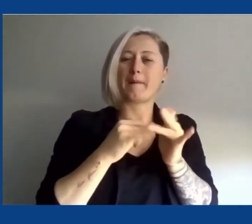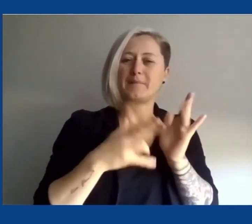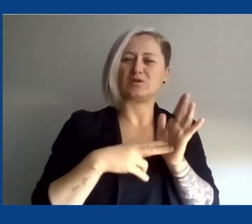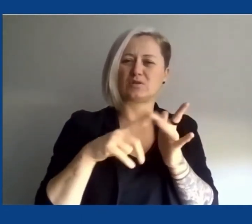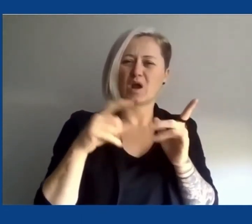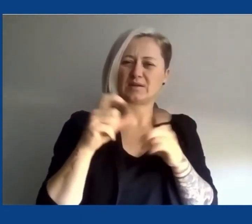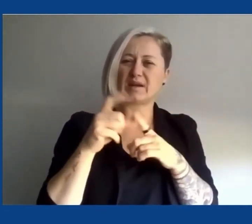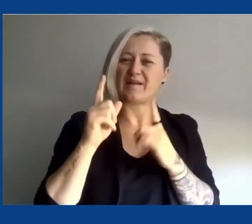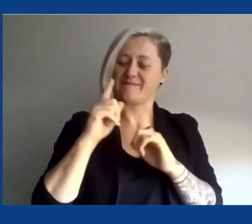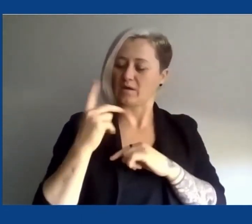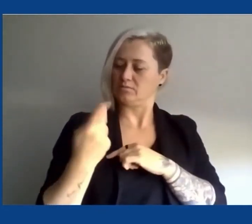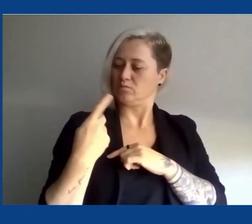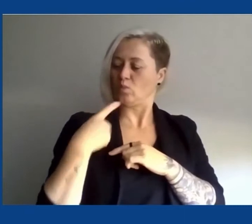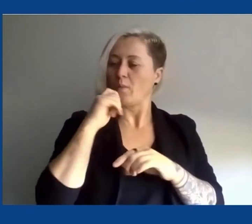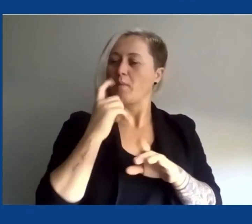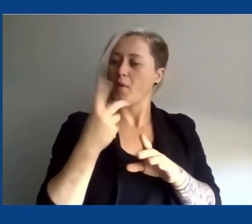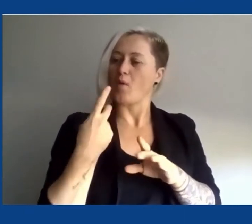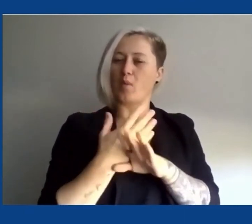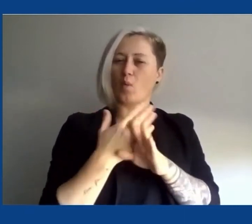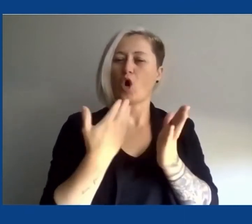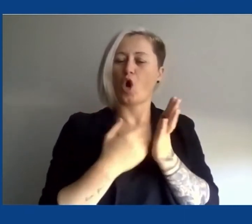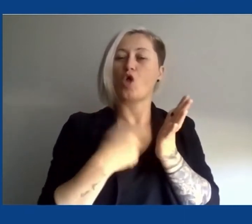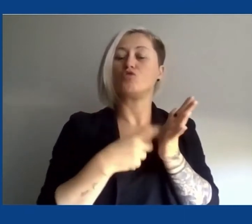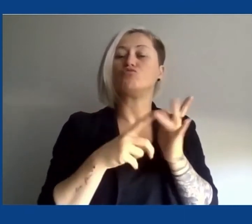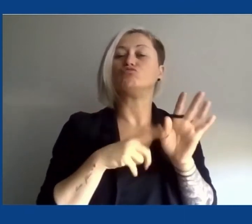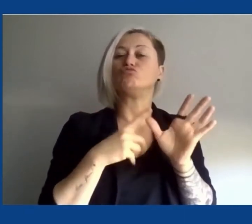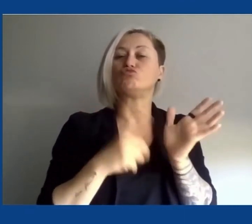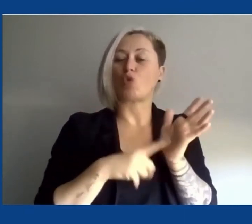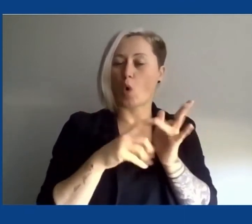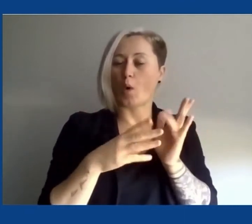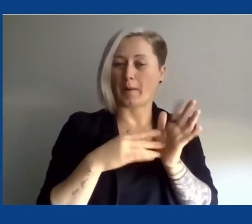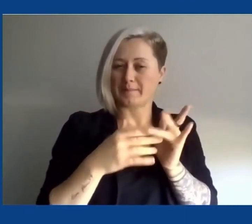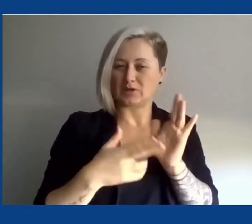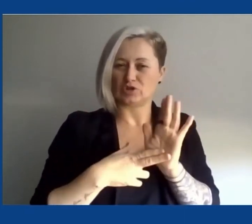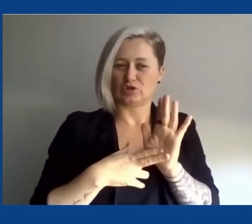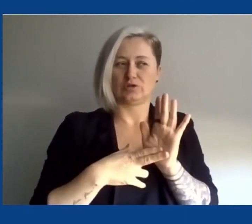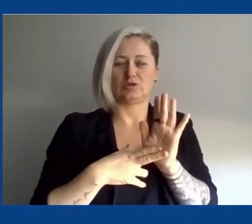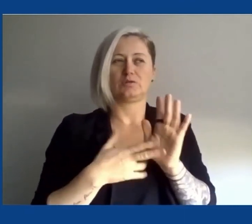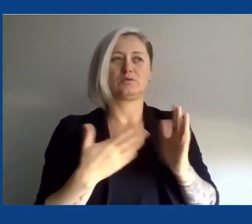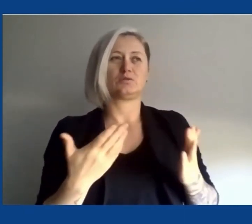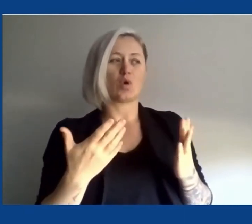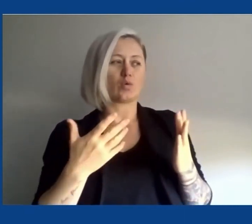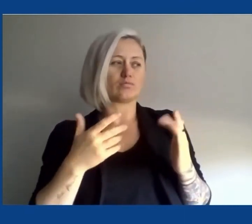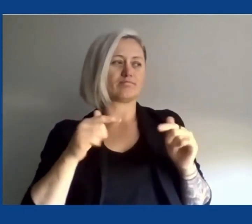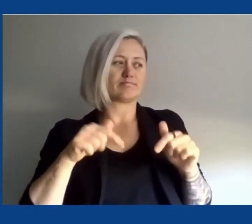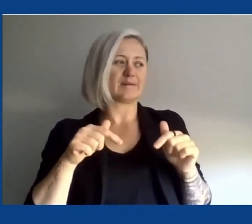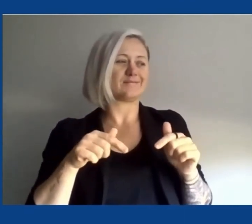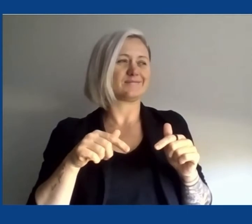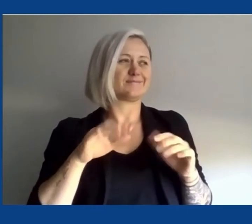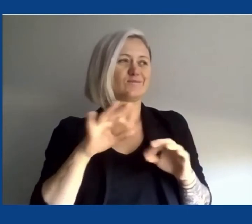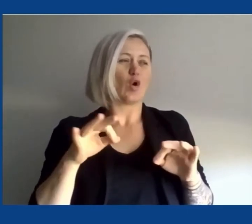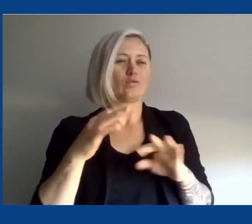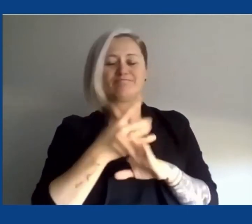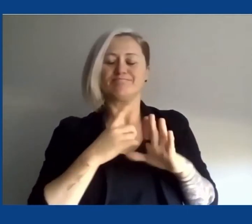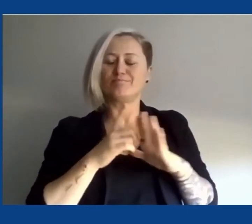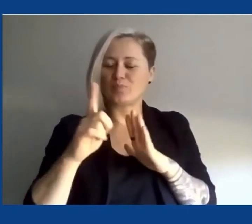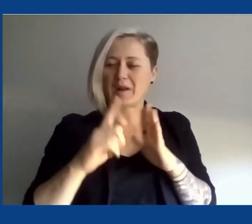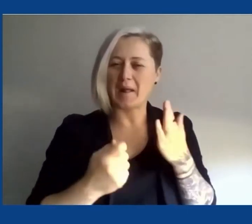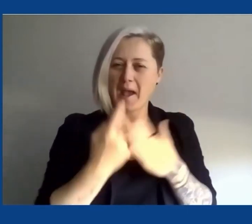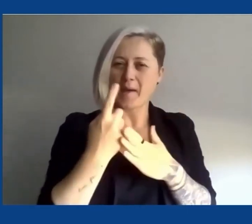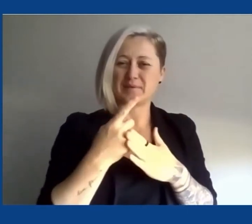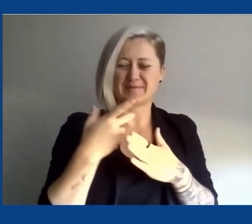be working on the Royal Commission. Now, I just want to highlight that these type of incidents aren't aren't one out, you know, they're fairly regular when you're working in